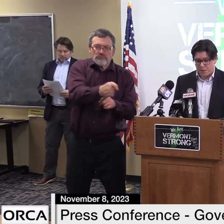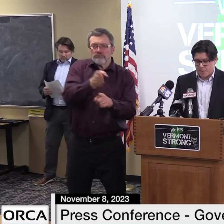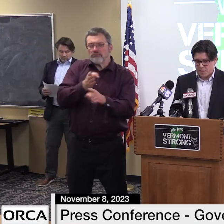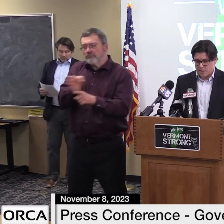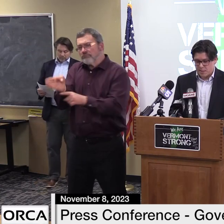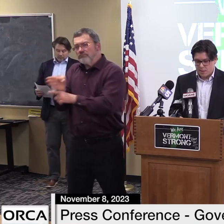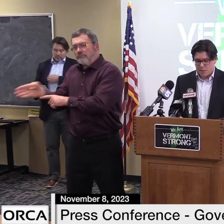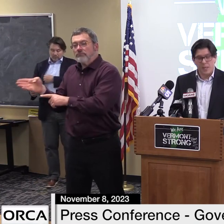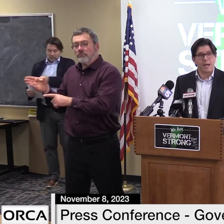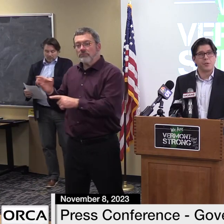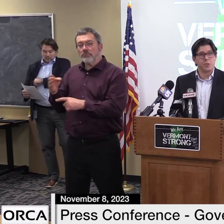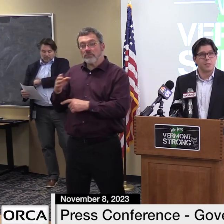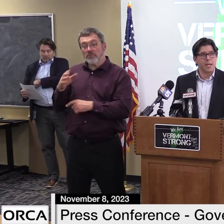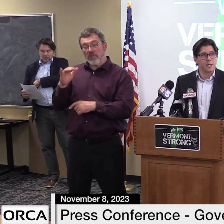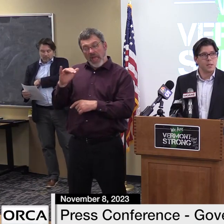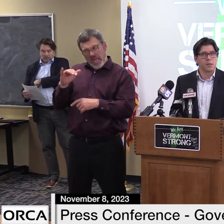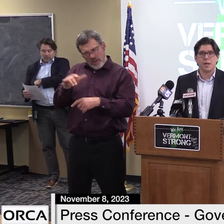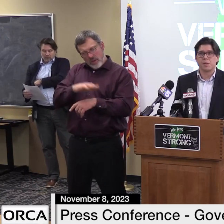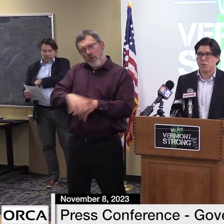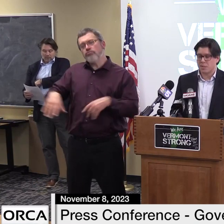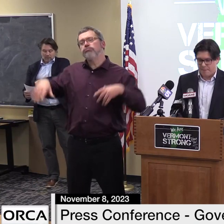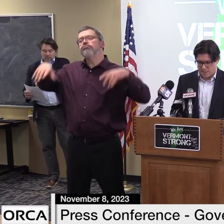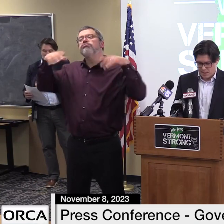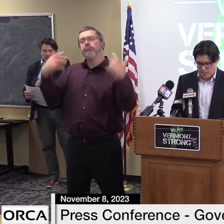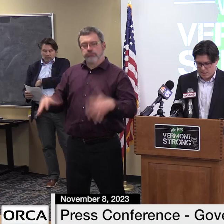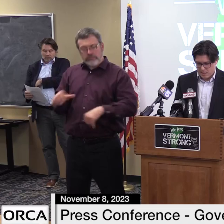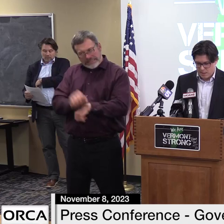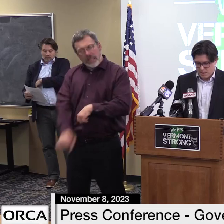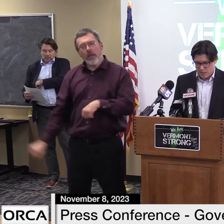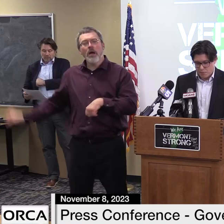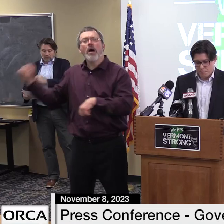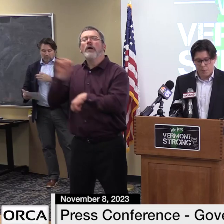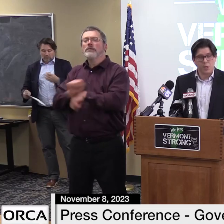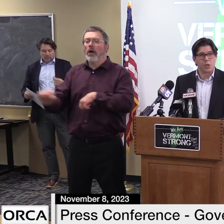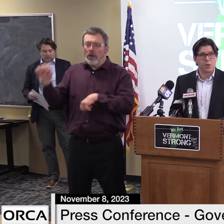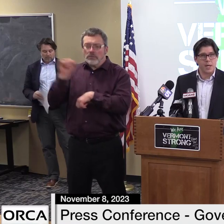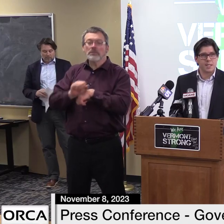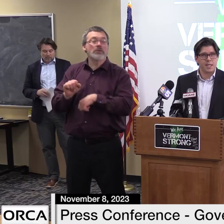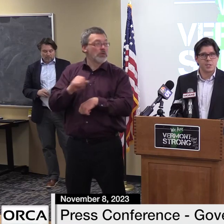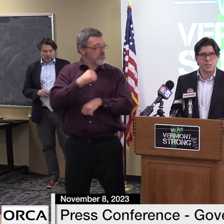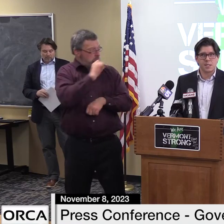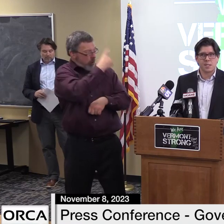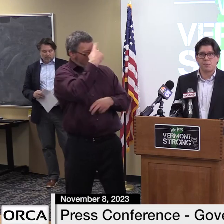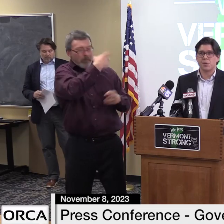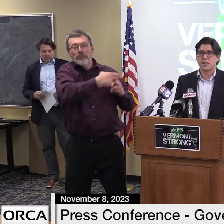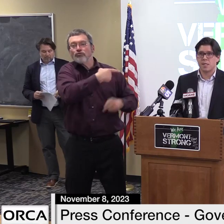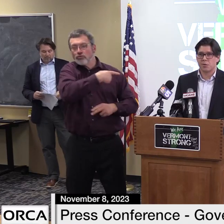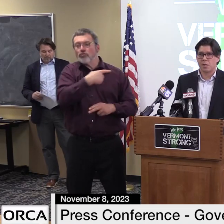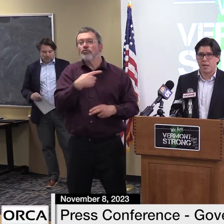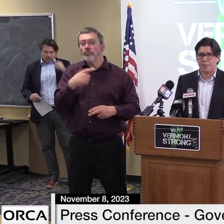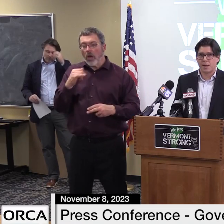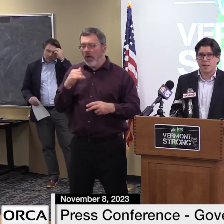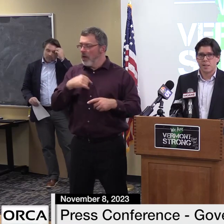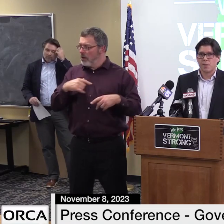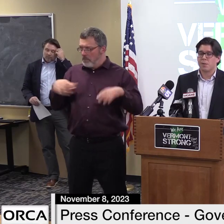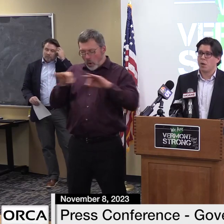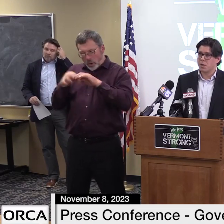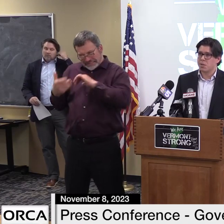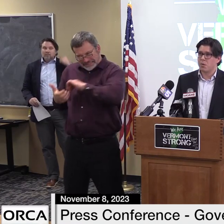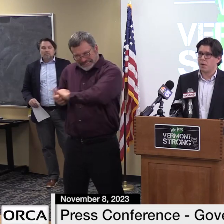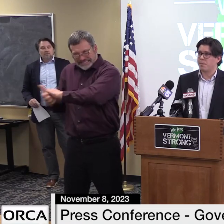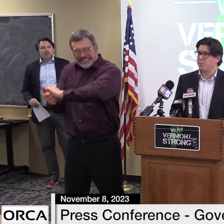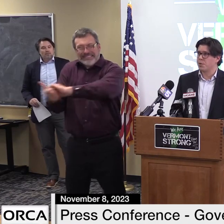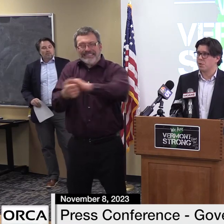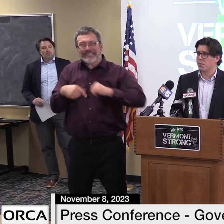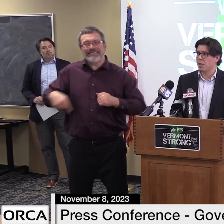over the last few months. We have new data around the unit deficits. We've worked across agencies, and we will continue to collaborate. We